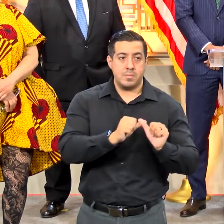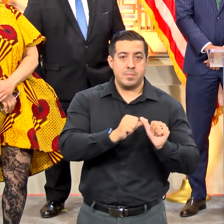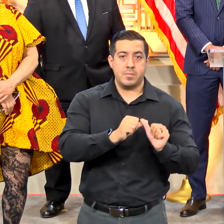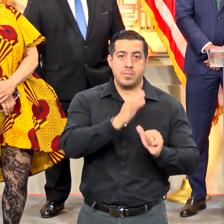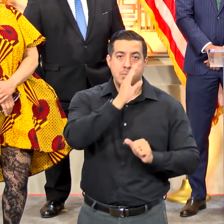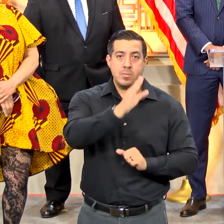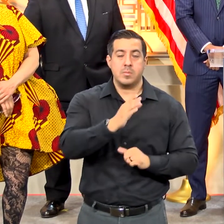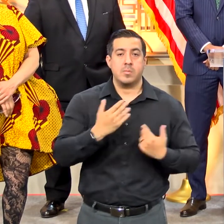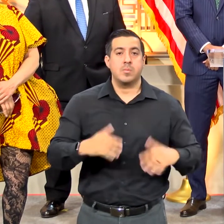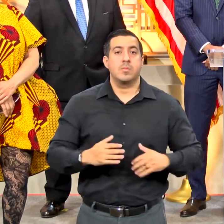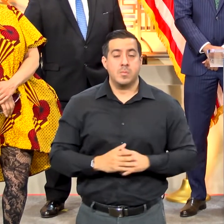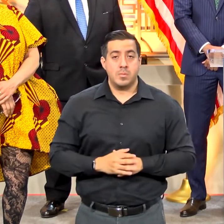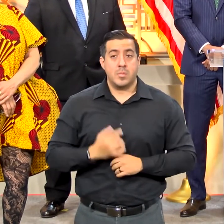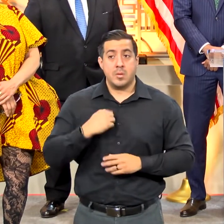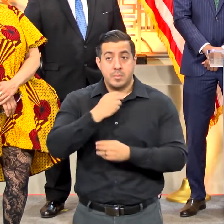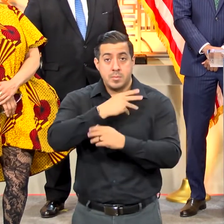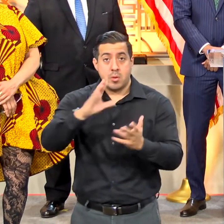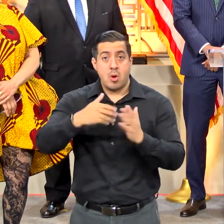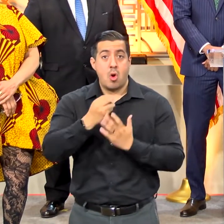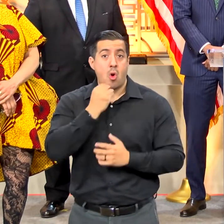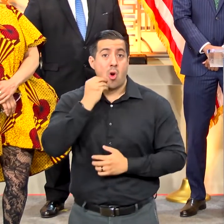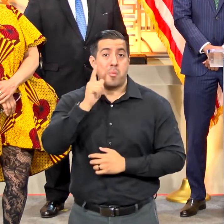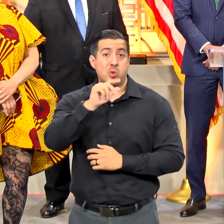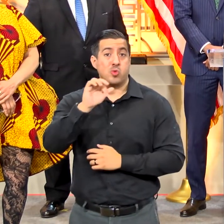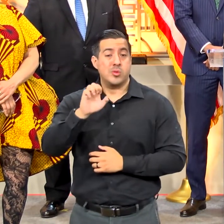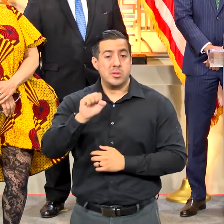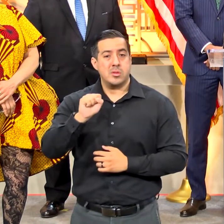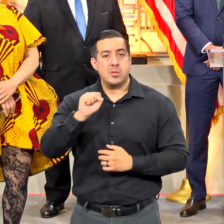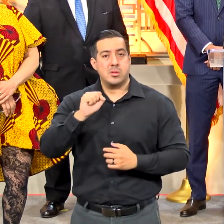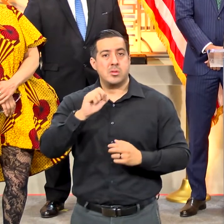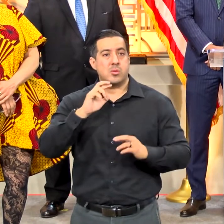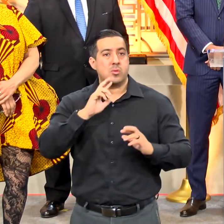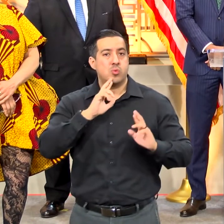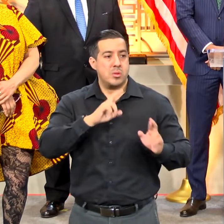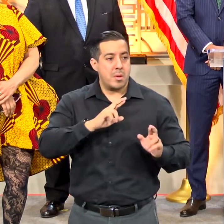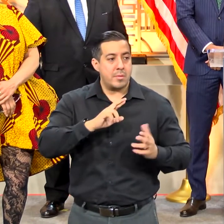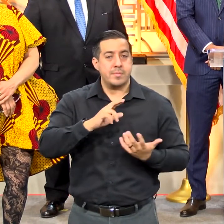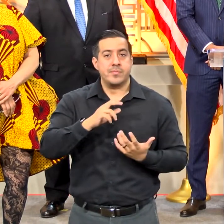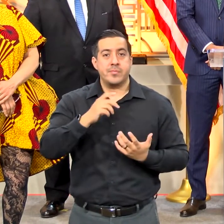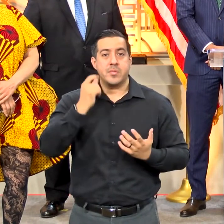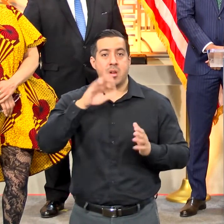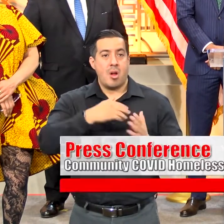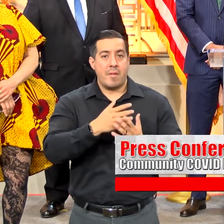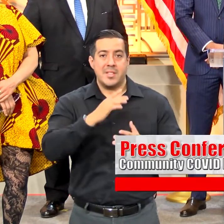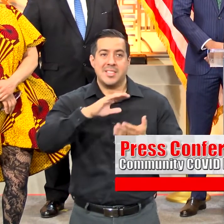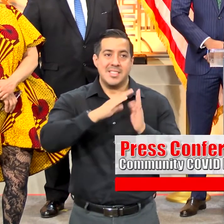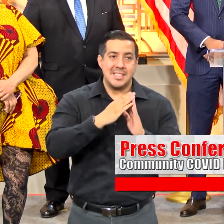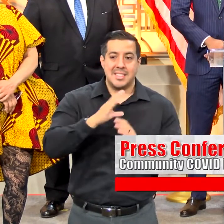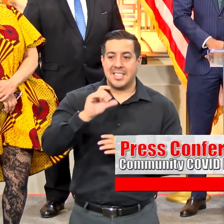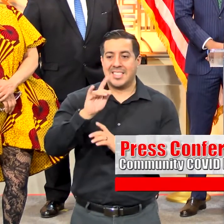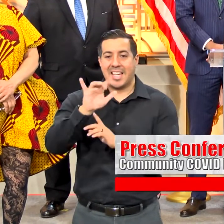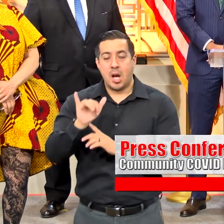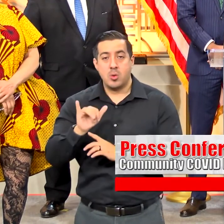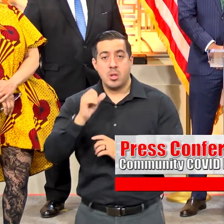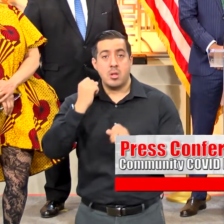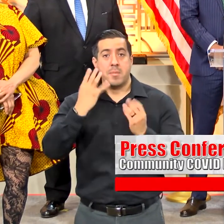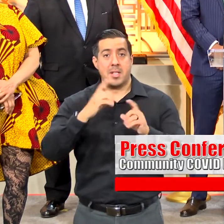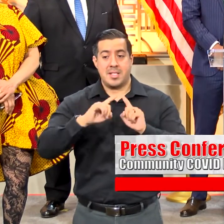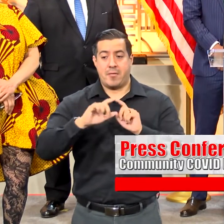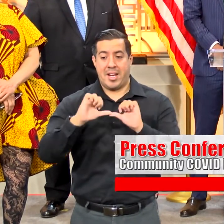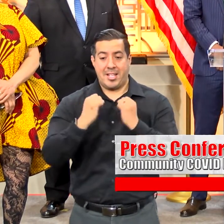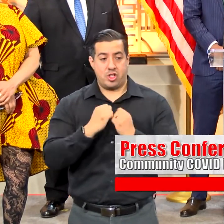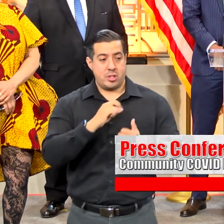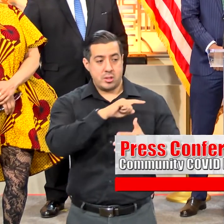is we in the homeless response system, Mike Nichols, Mark Eichenbaum, the city, the county, all these